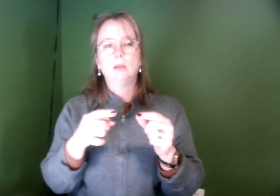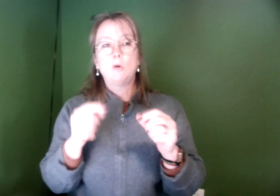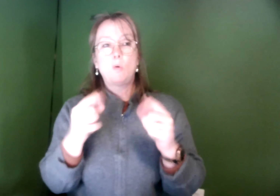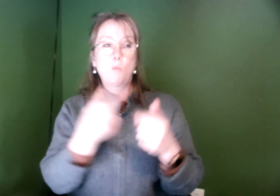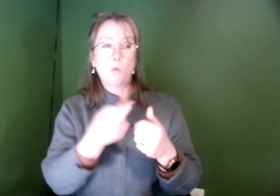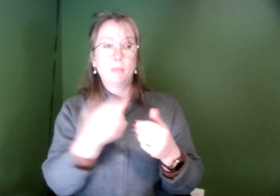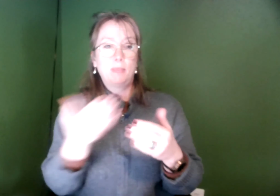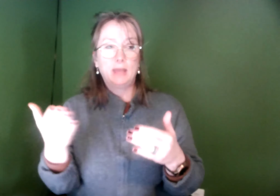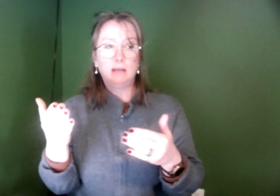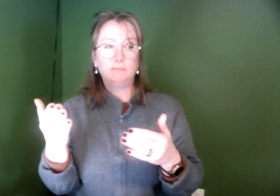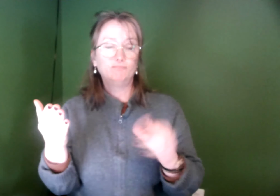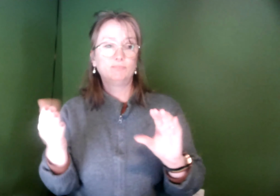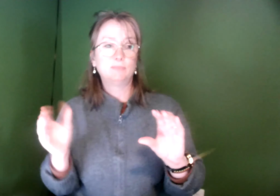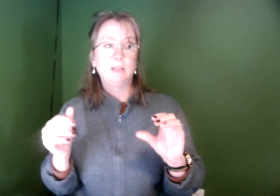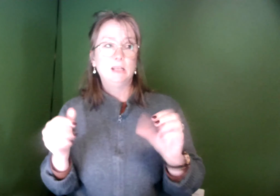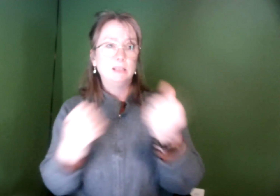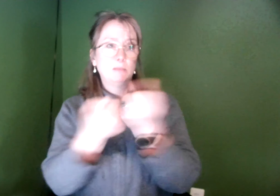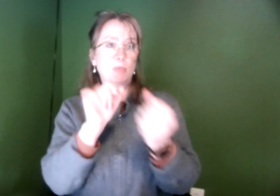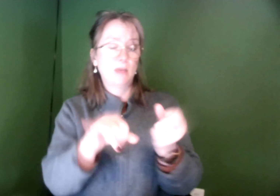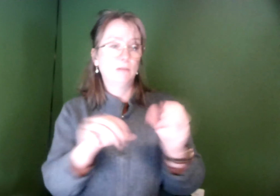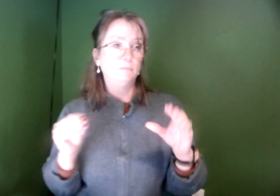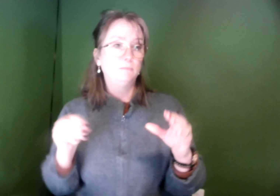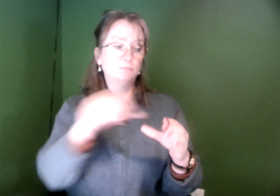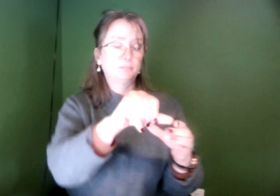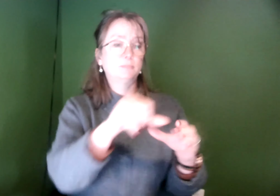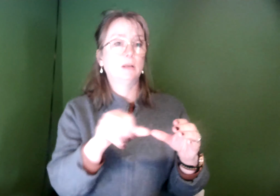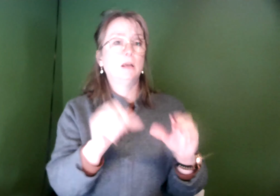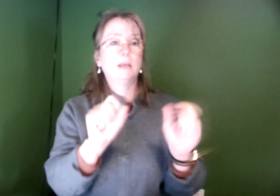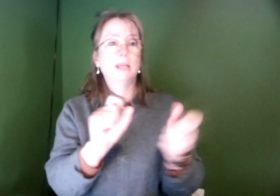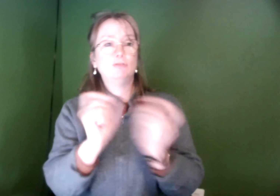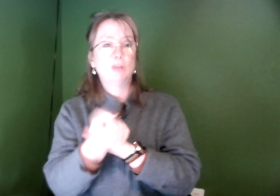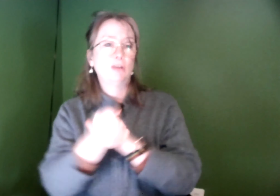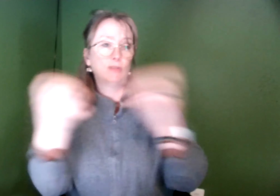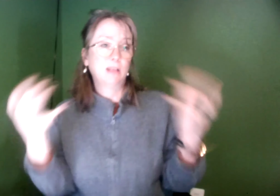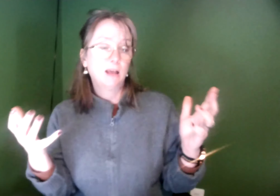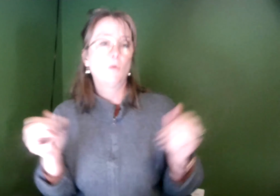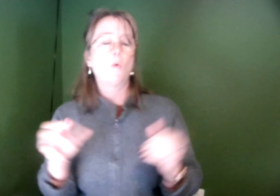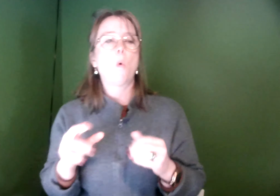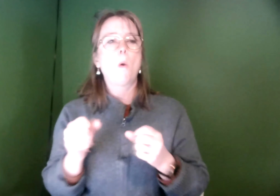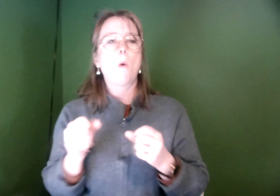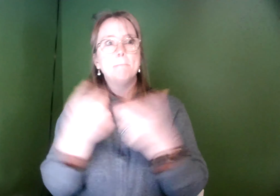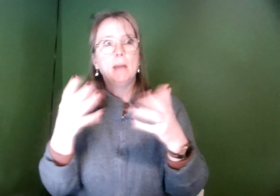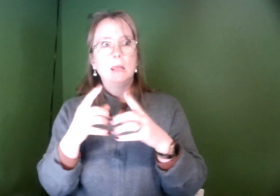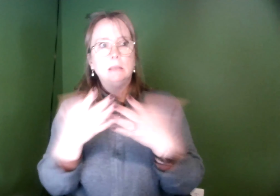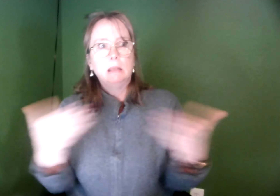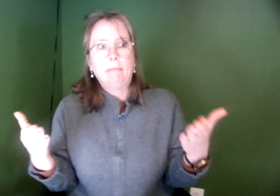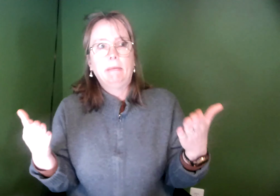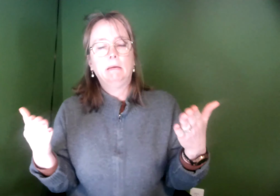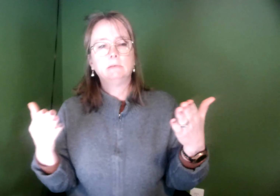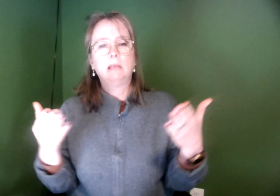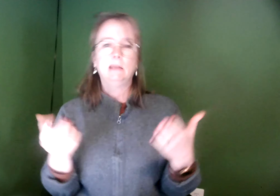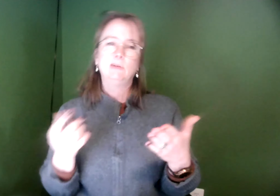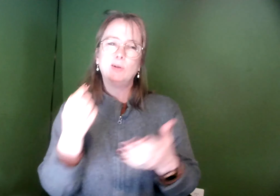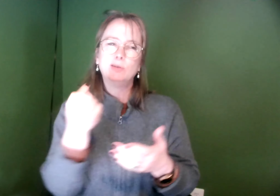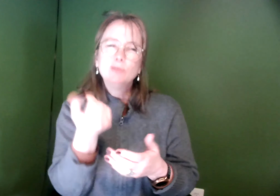lot. And these are the conversations the commissioners have been having. Or you could do more things and probably not have as big